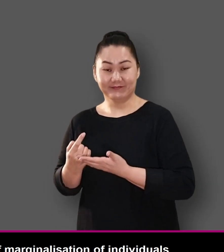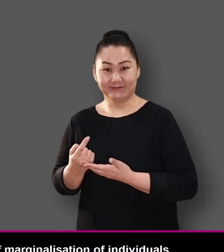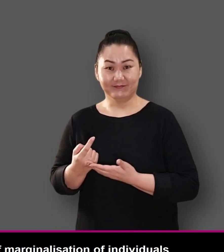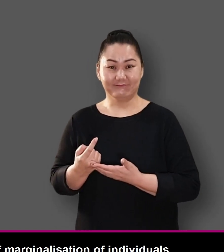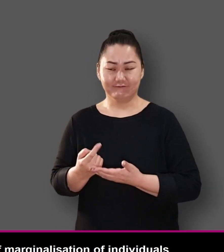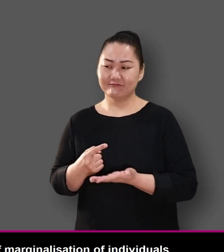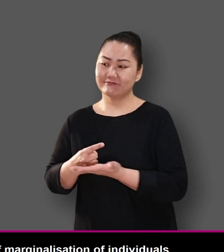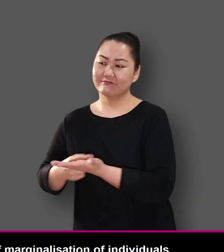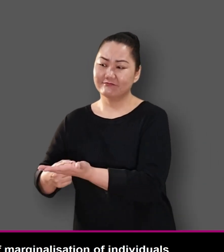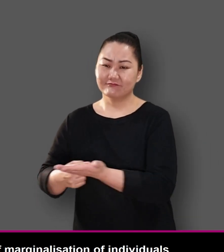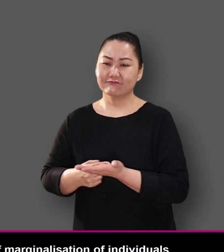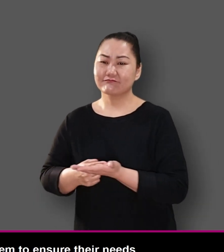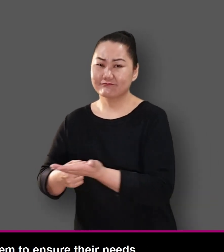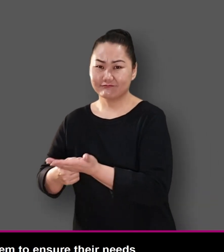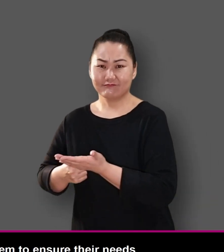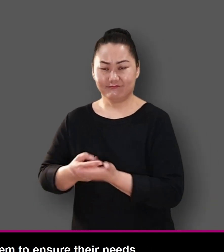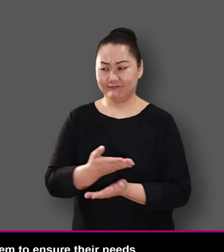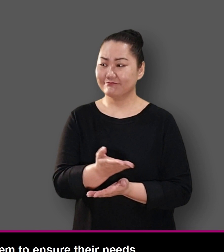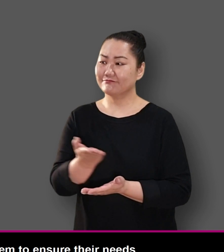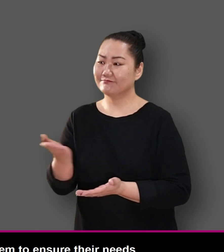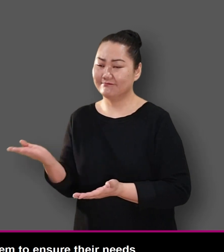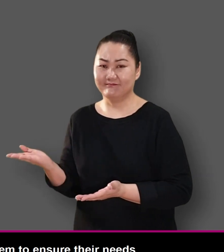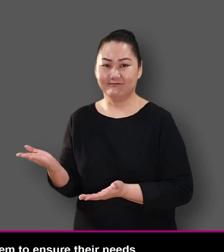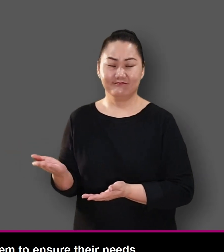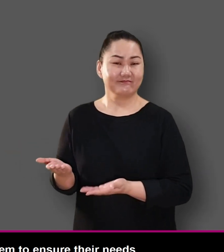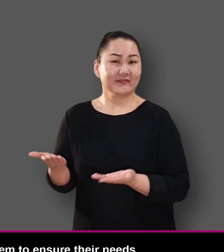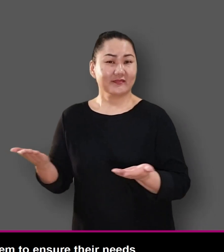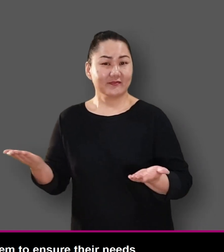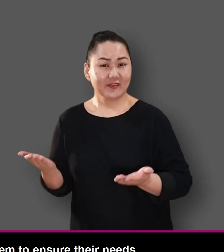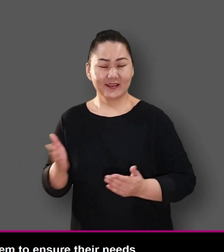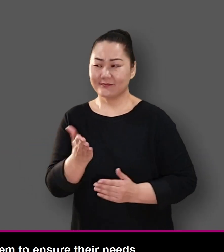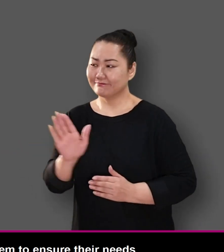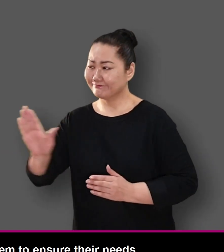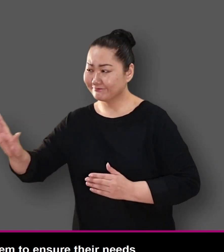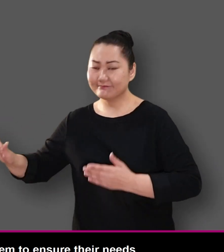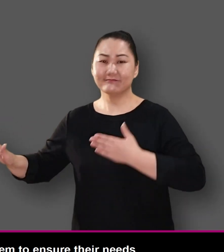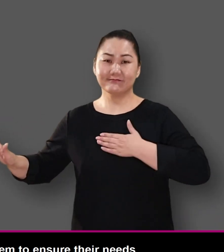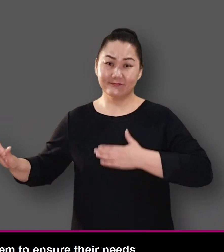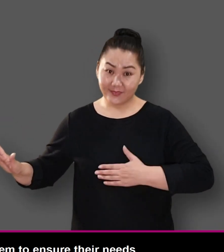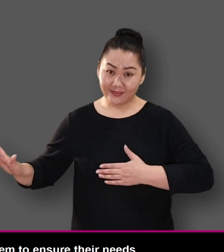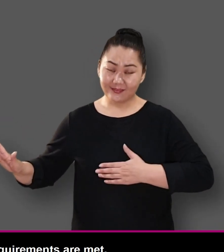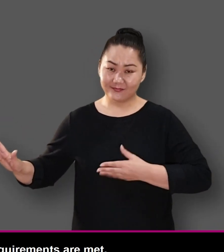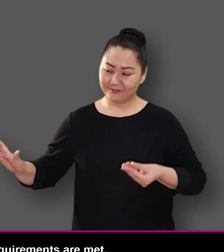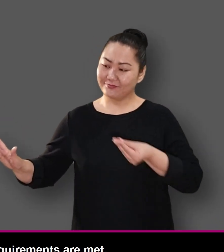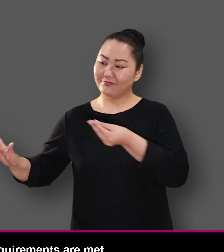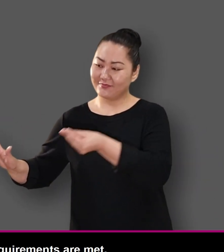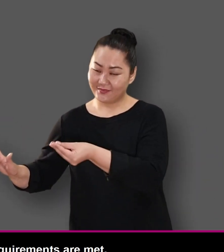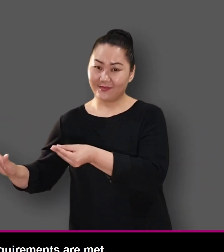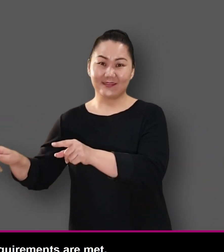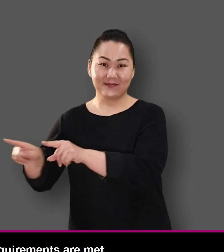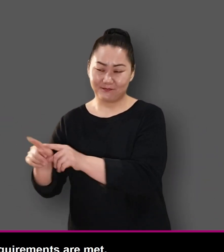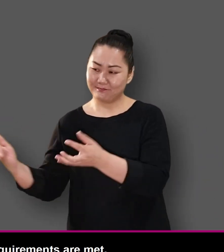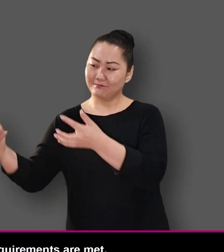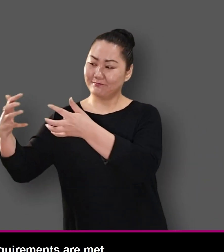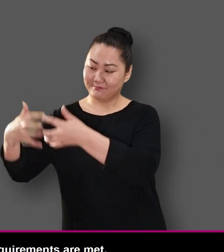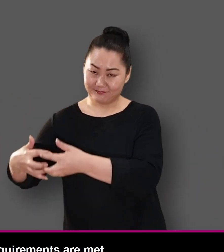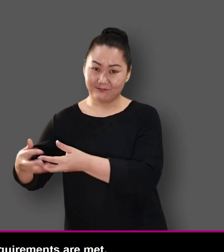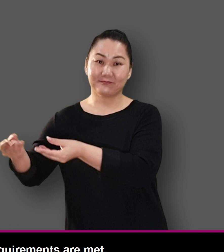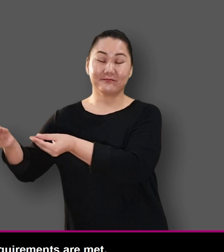individuals and engage with them to ensure their needs and access requirements are met.